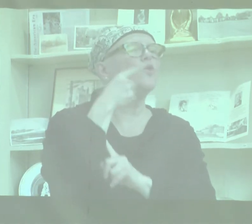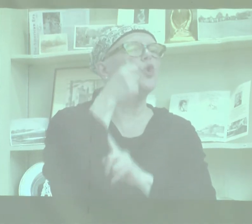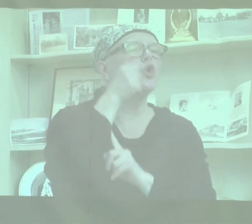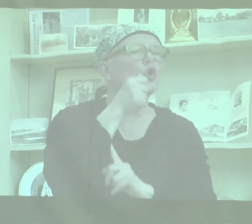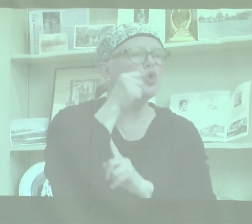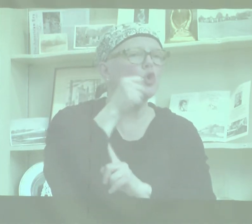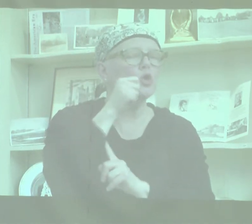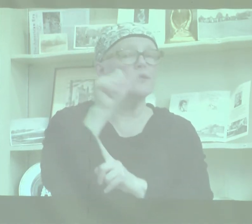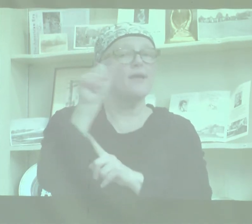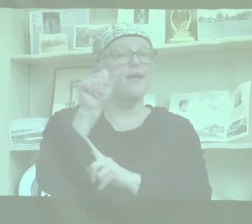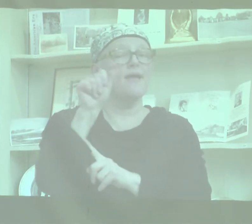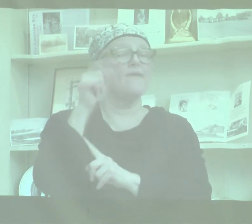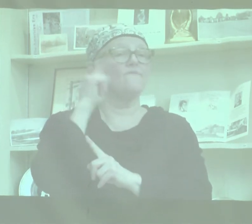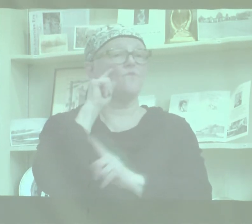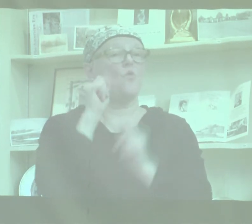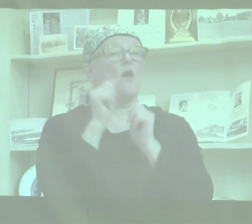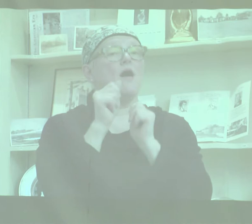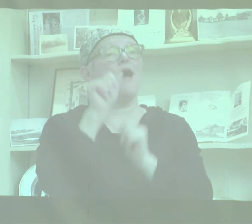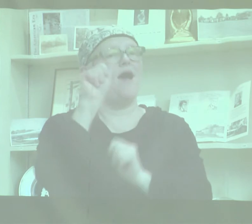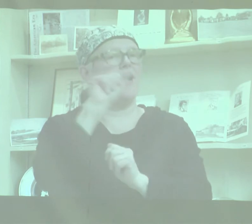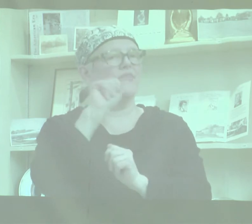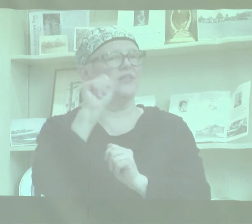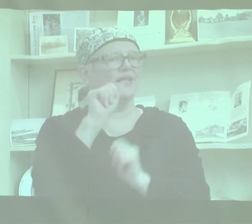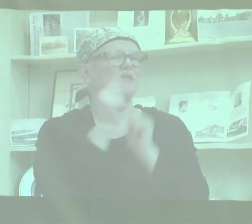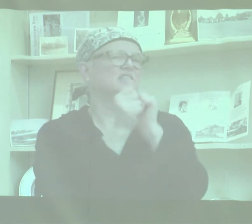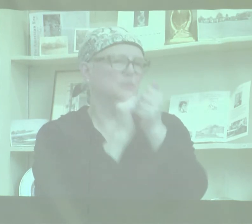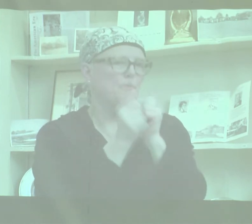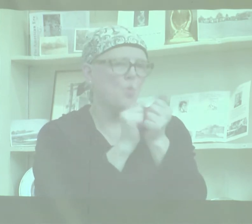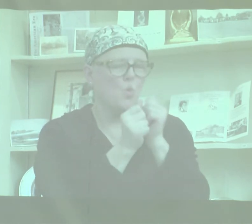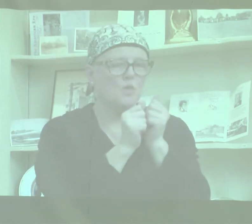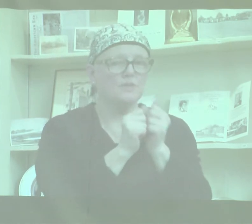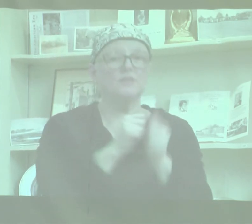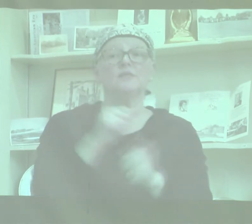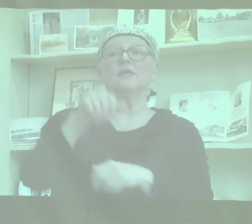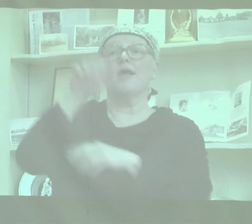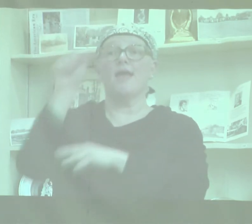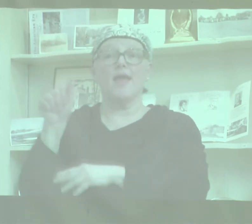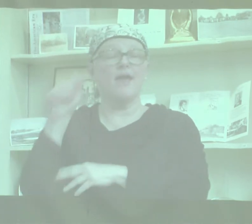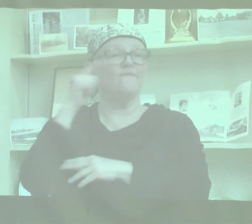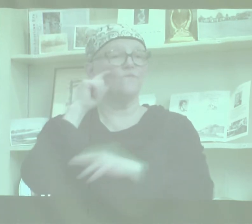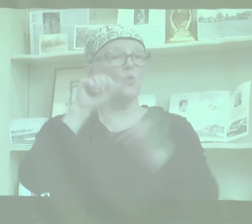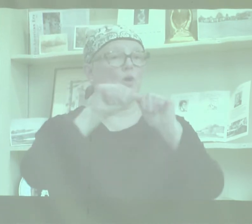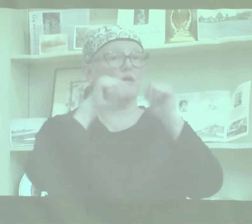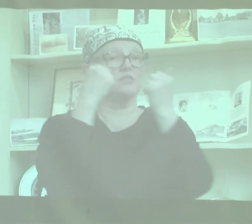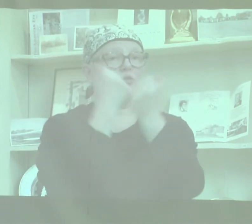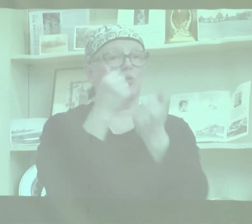room. GAA stands for the Girls Athletic Association.